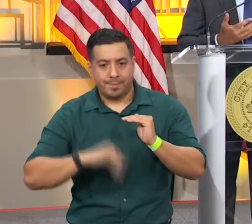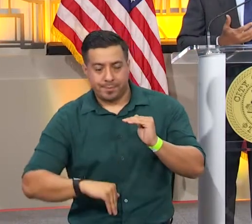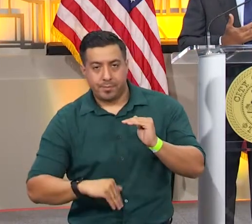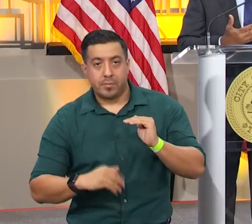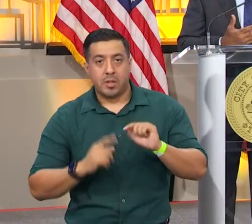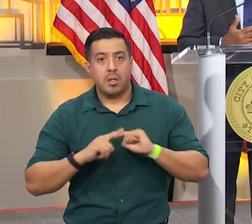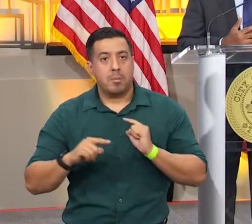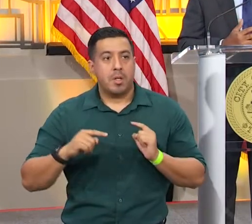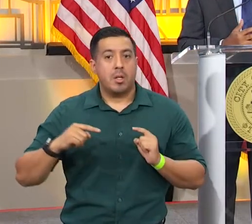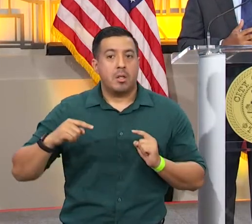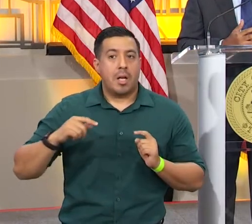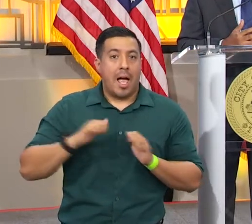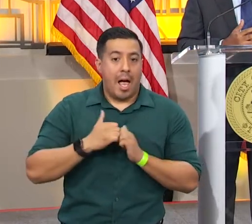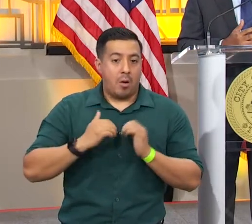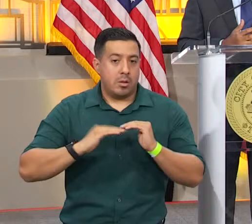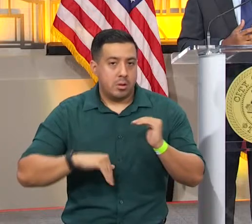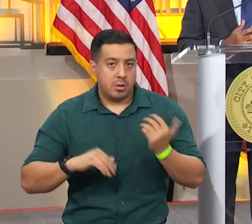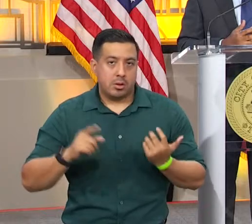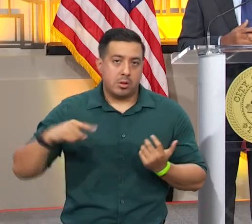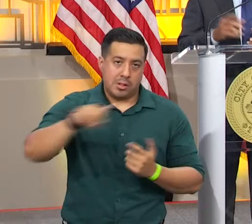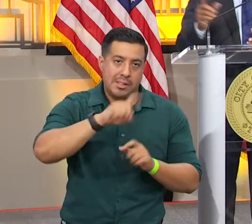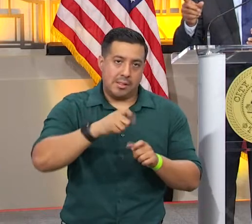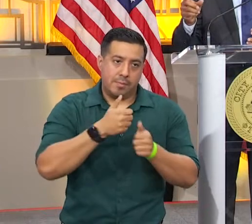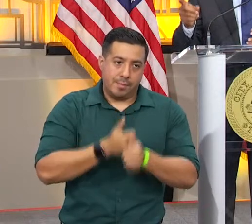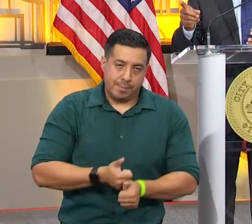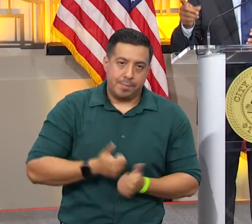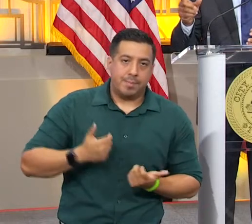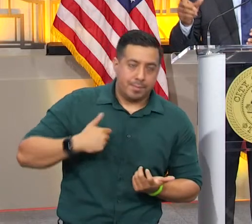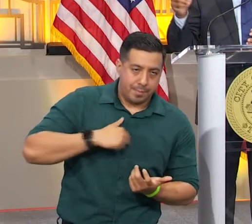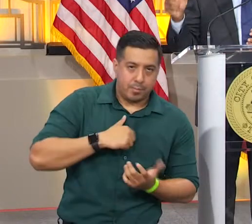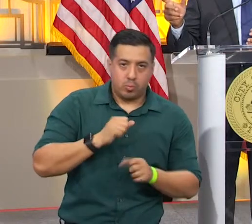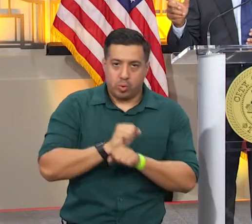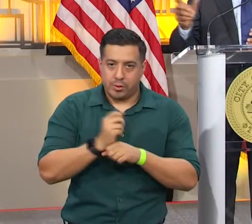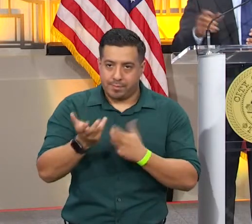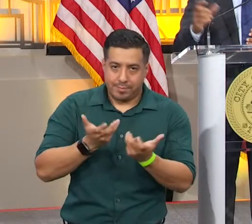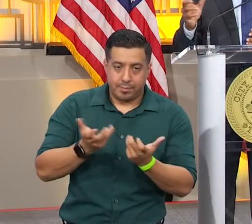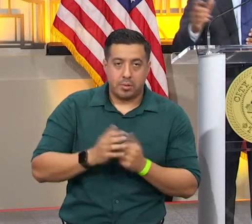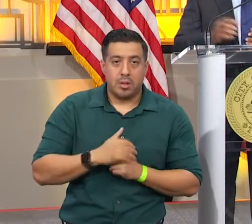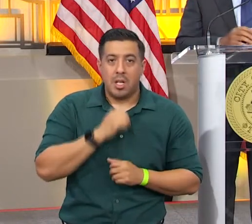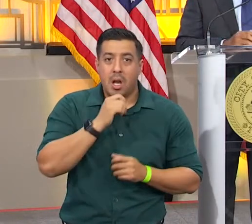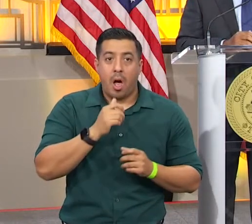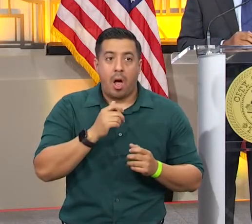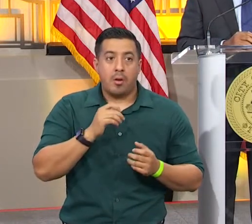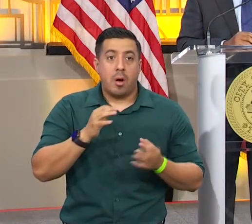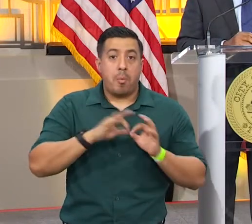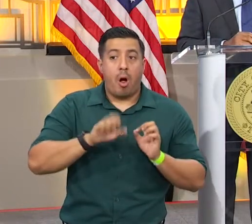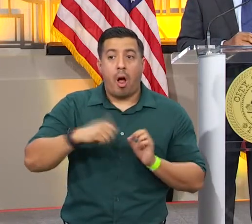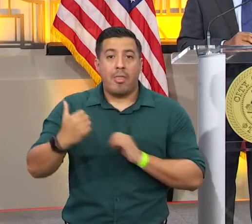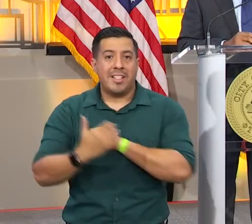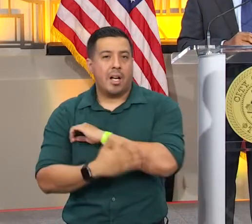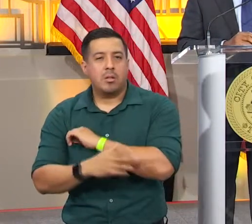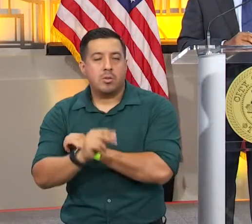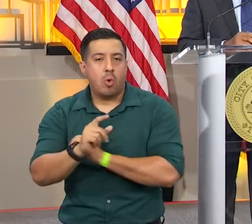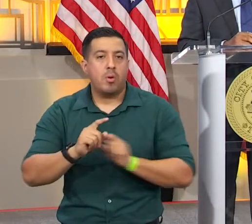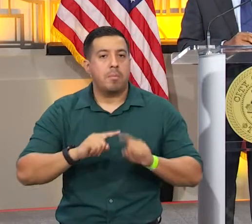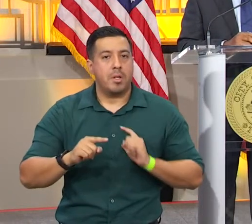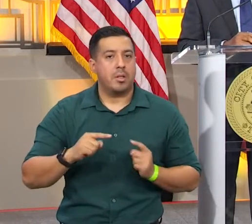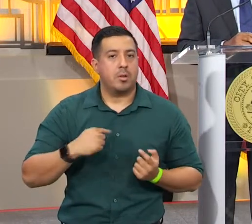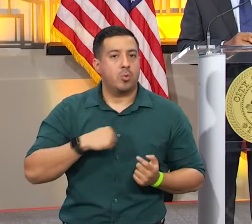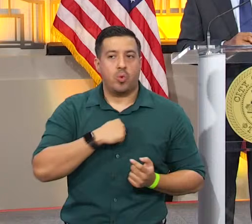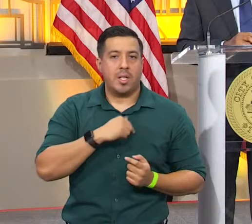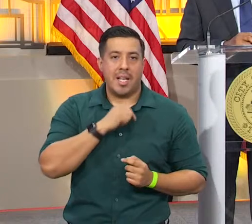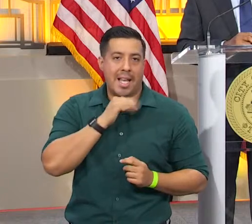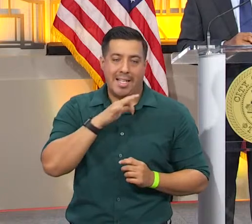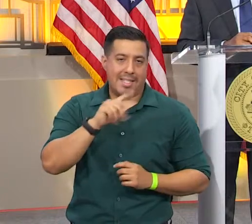it's going to take us all working together to do that. So we're not at that point as the other counties, but at the same time, you know, we're not that far